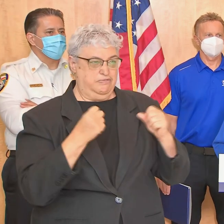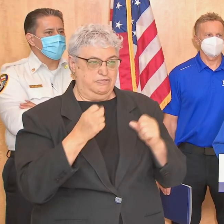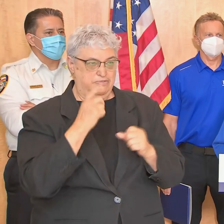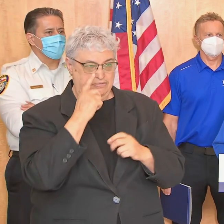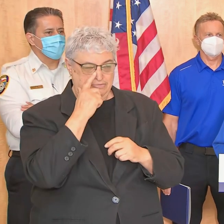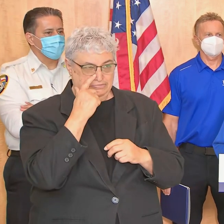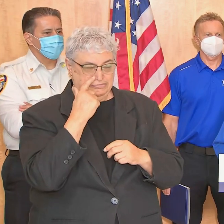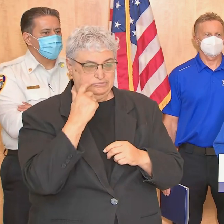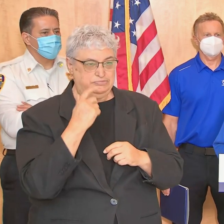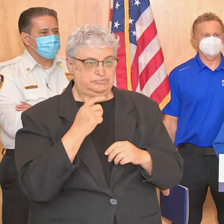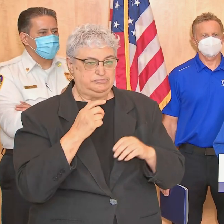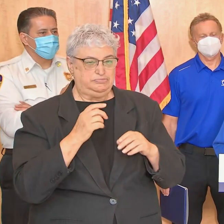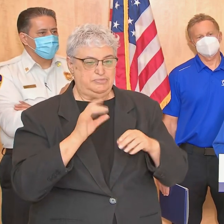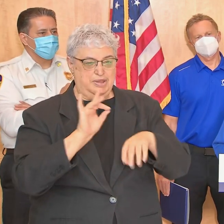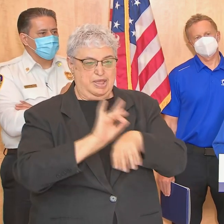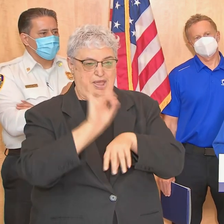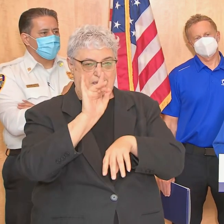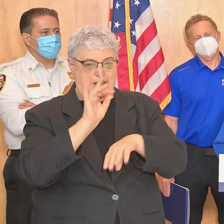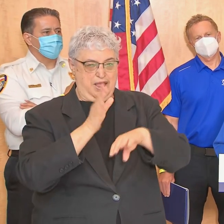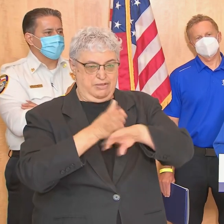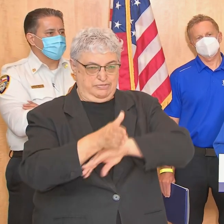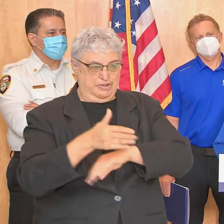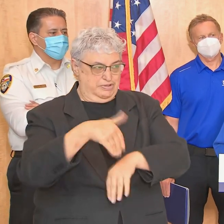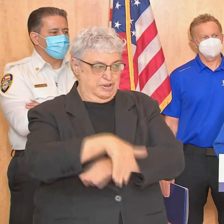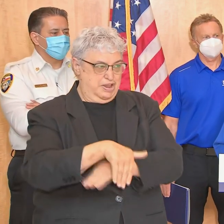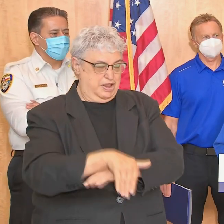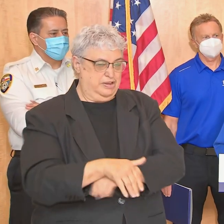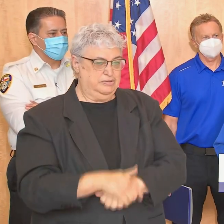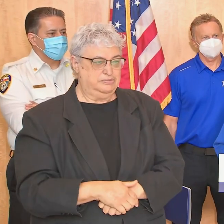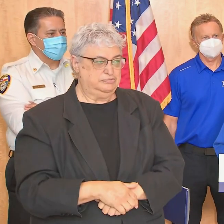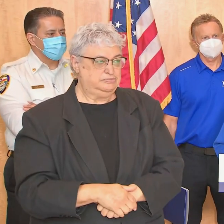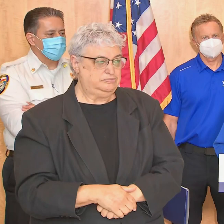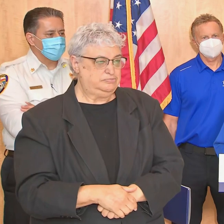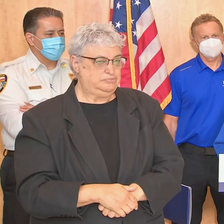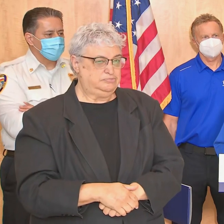there are a number of things that we are already doing